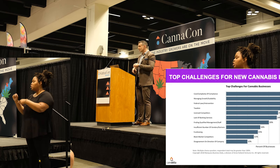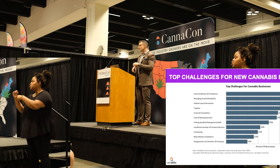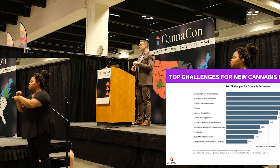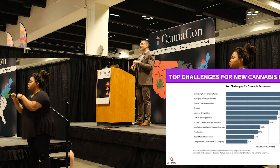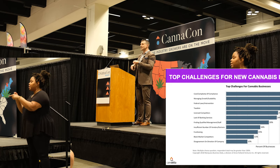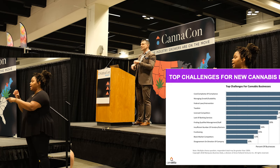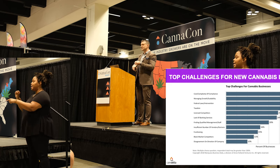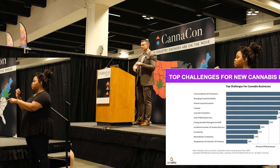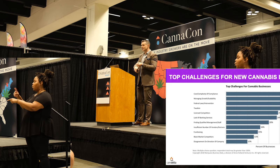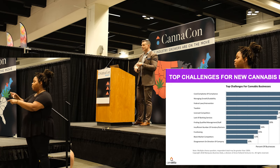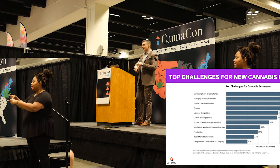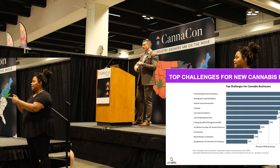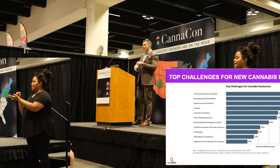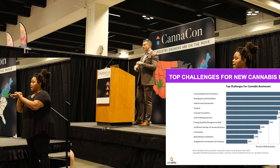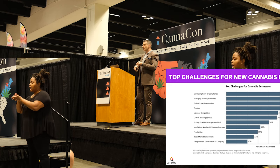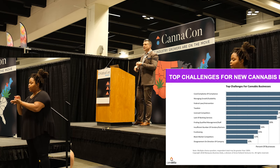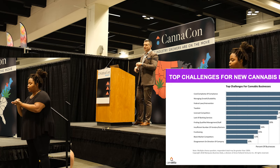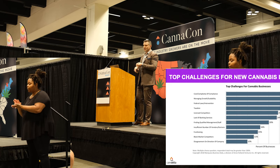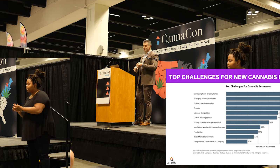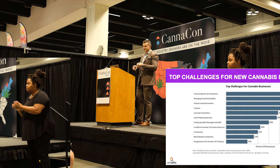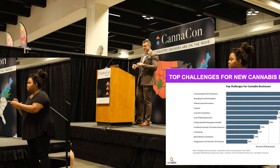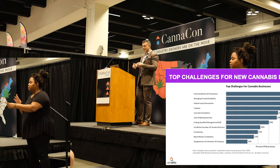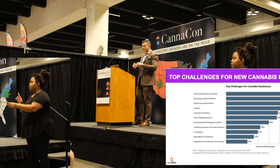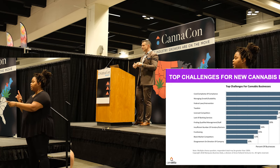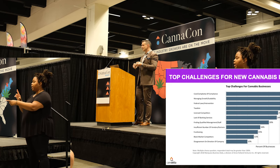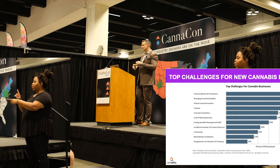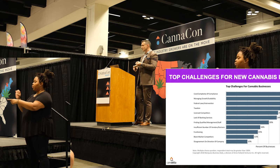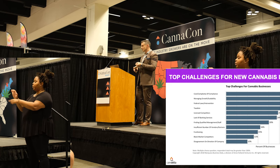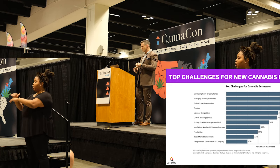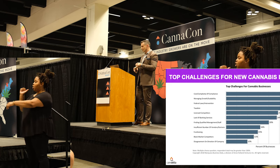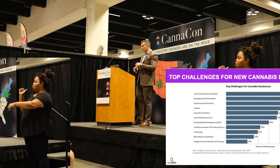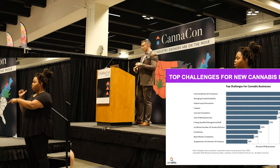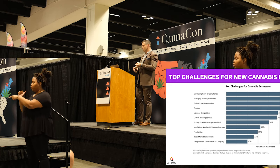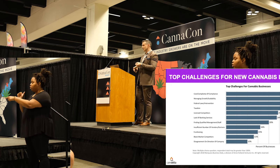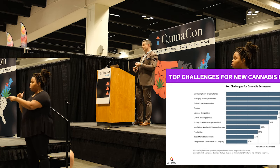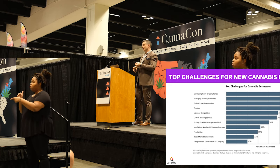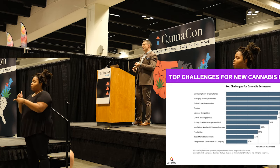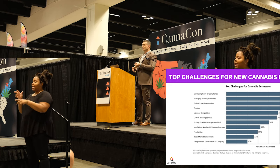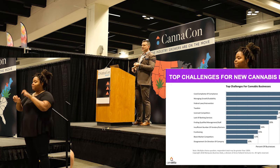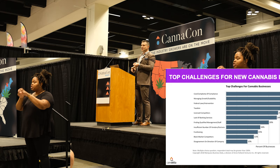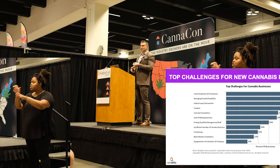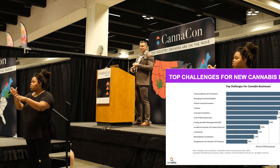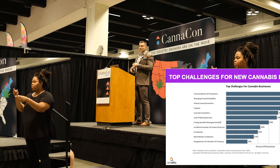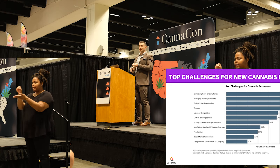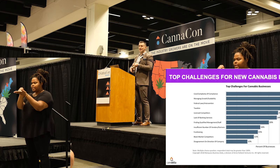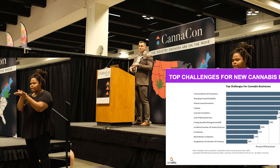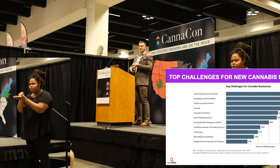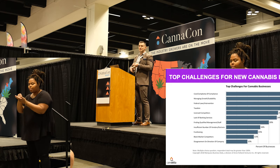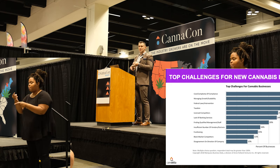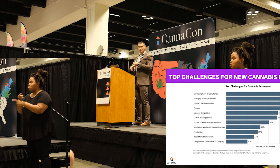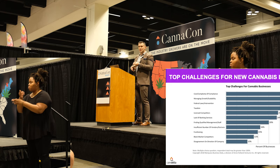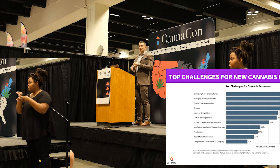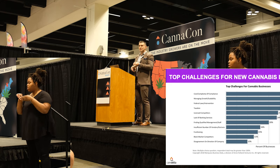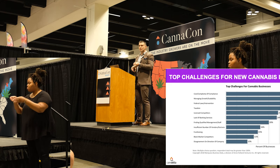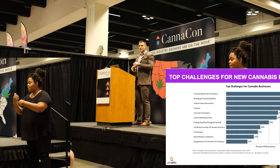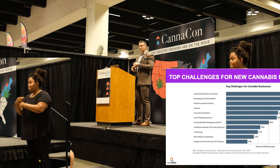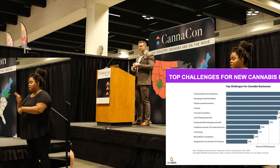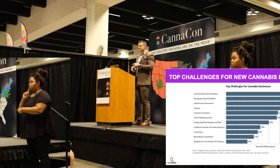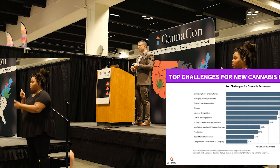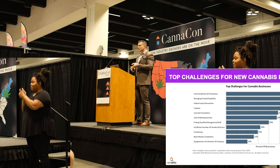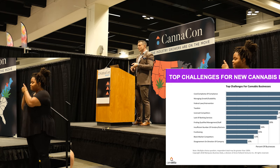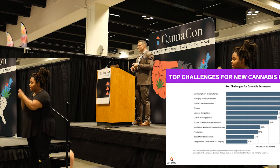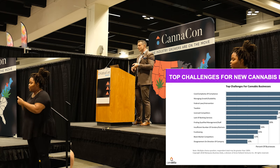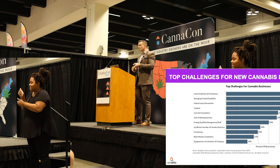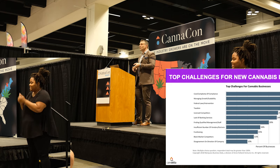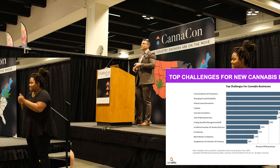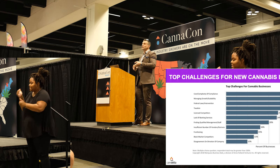on SOPs and documenting recalls, documenting inventory appropriately, making sure that we do everything that we've told